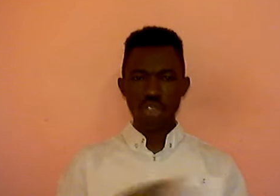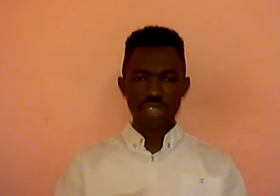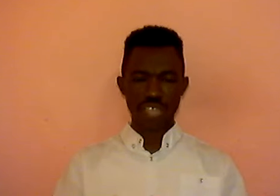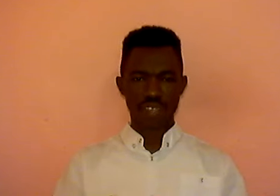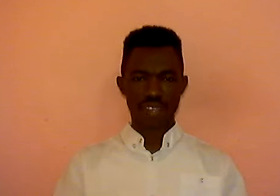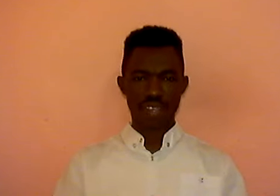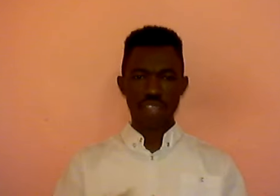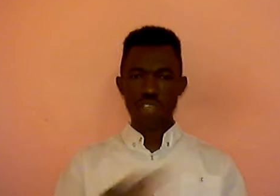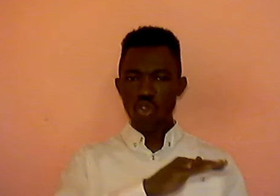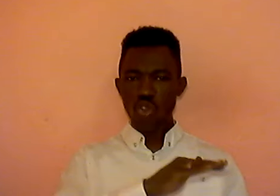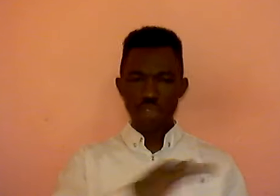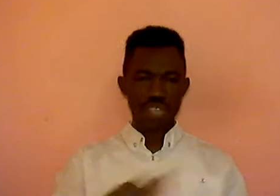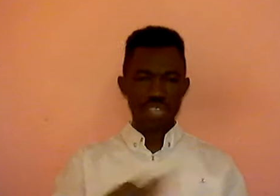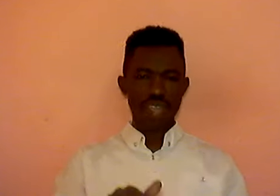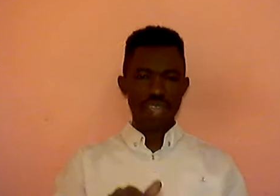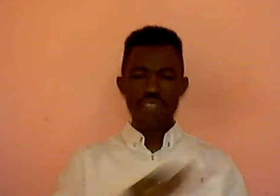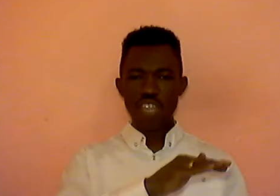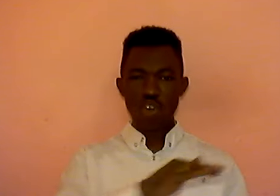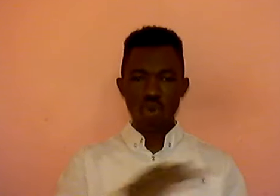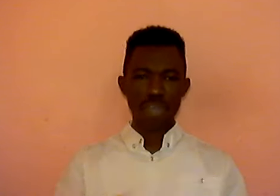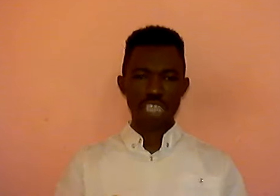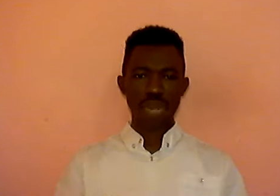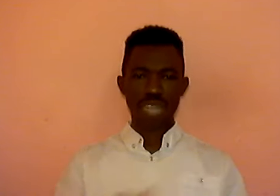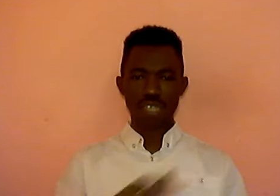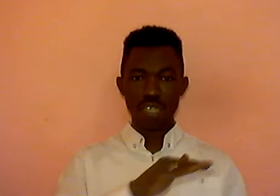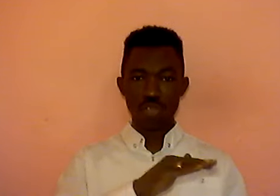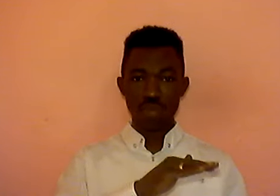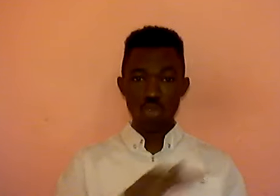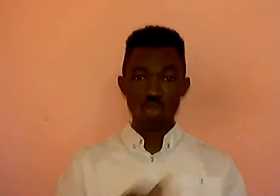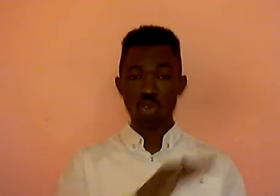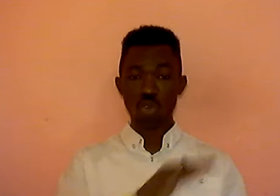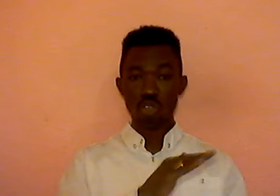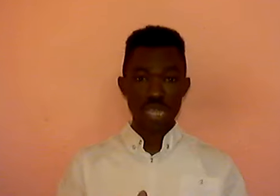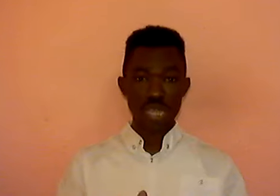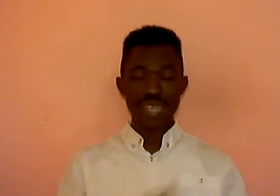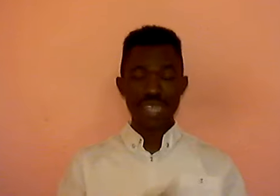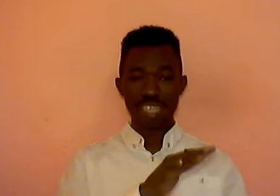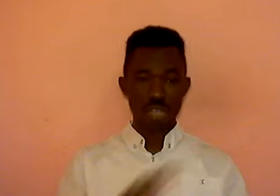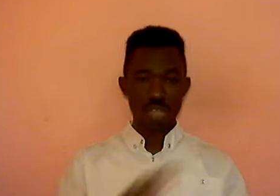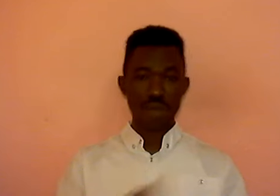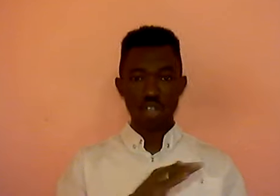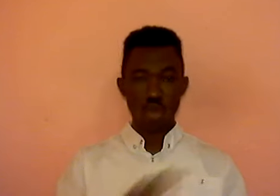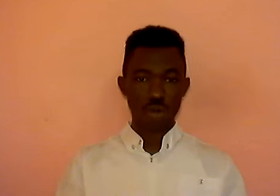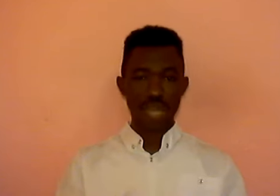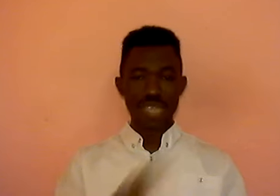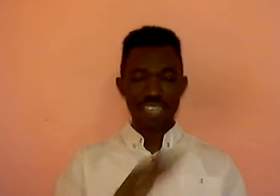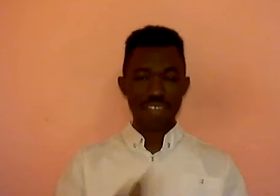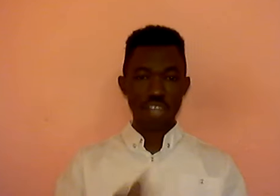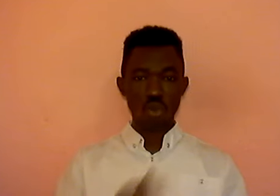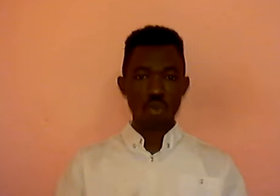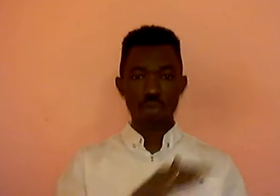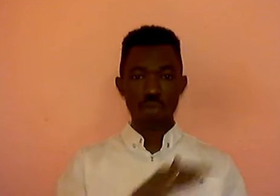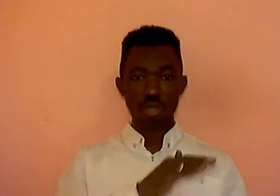Nothing. Nothing. Even the raw material that is being used to produce money is created by our God. Silver and gold belong to our